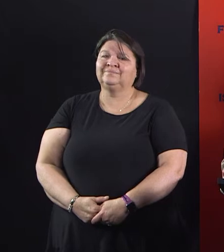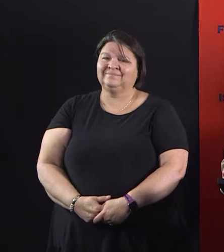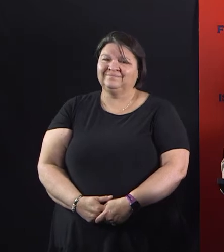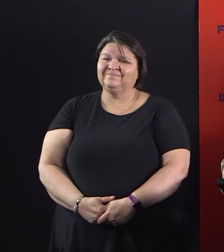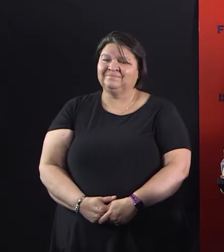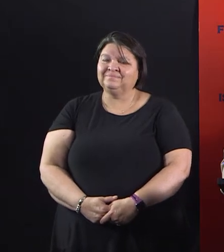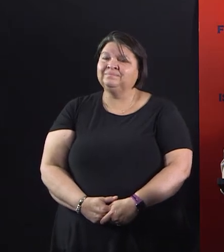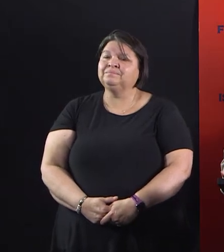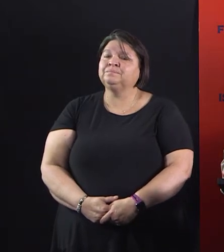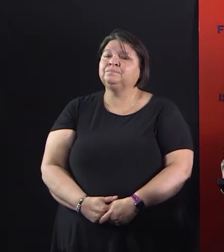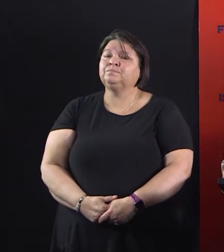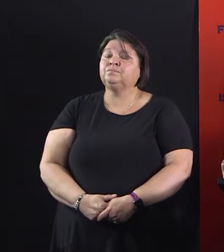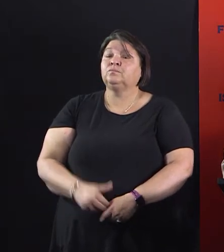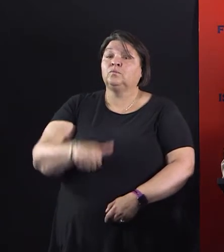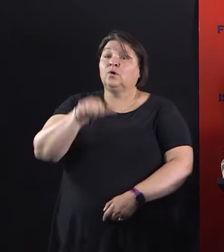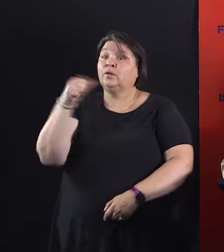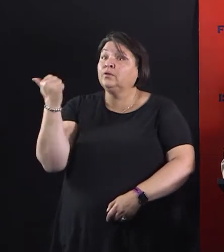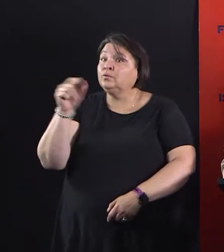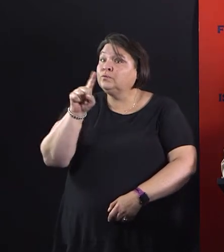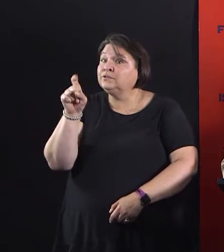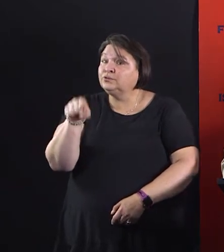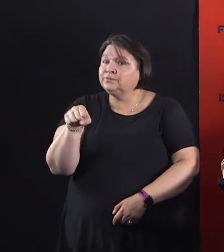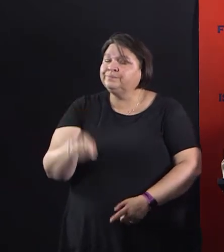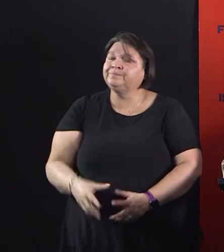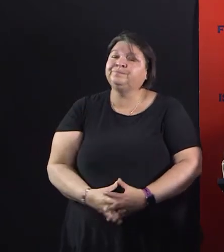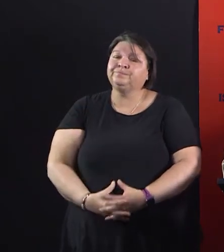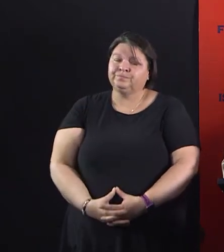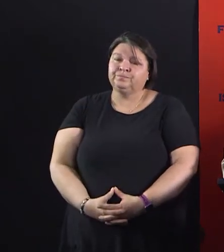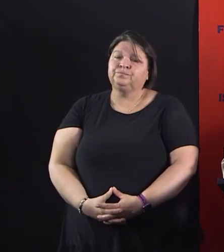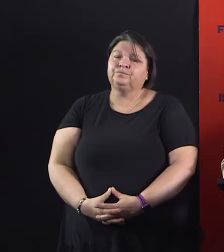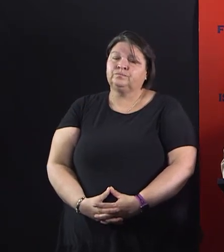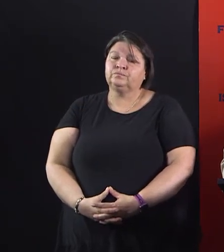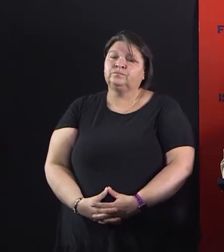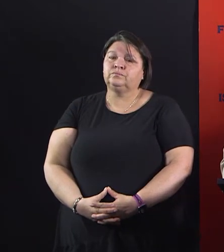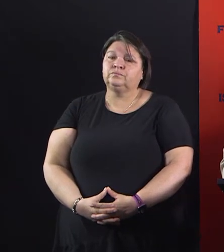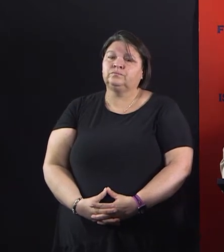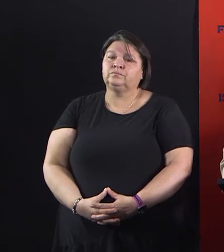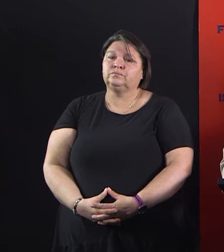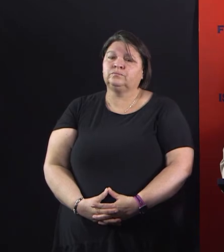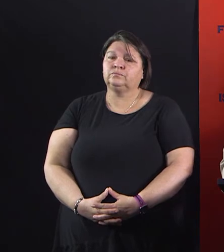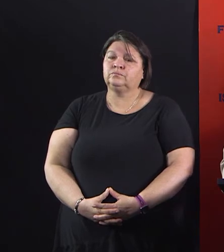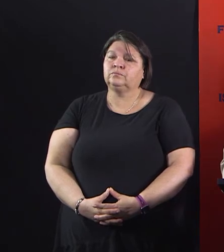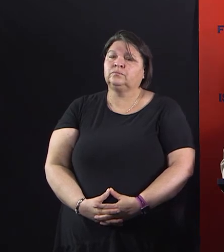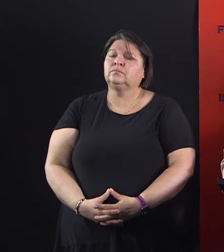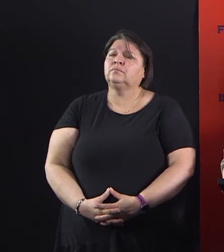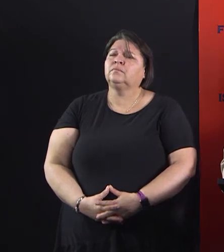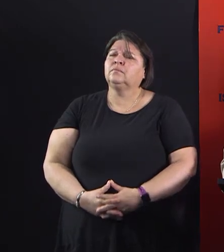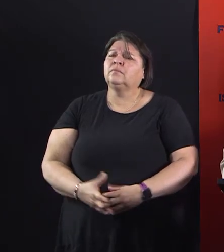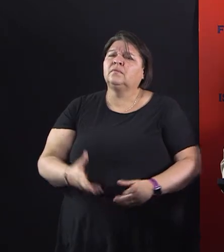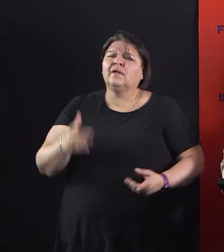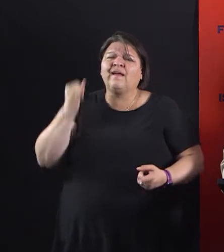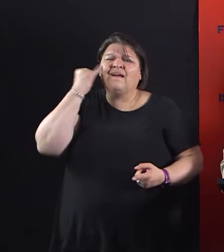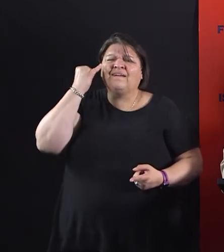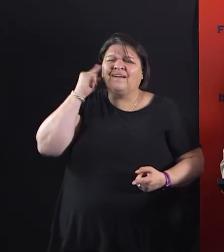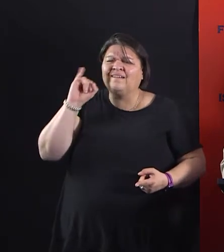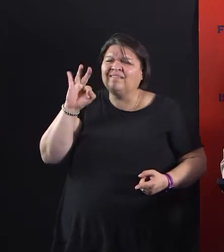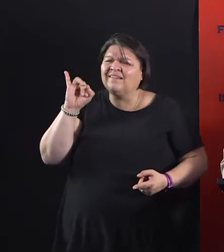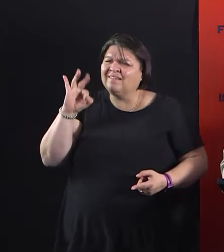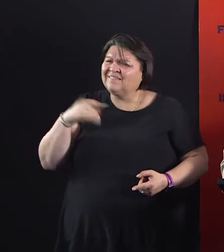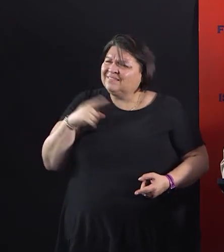we continue to get, and I want people to be comfortable with this, is what if I can't make my rent payments?